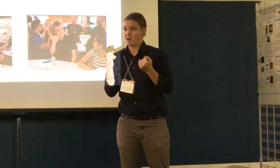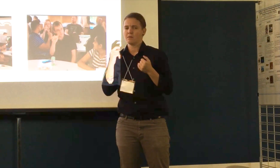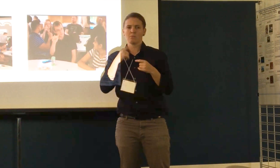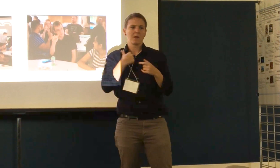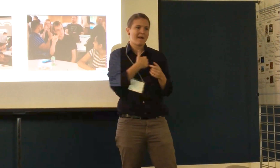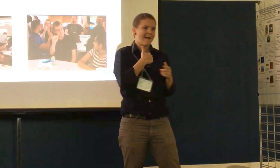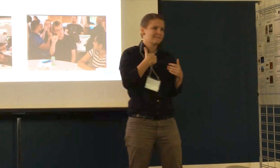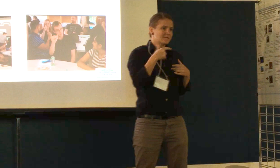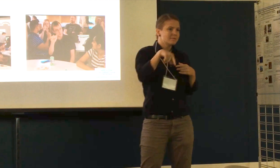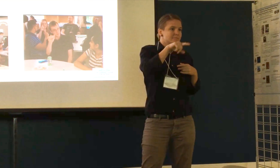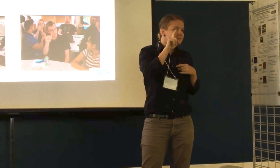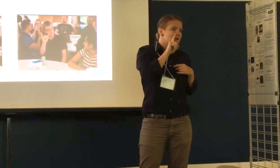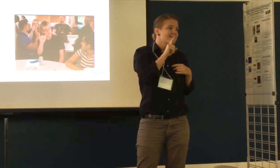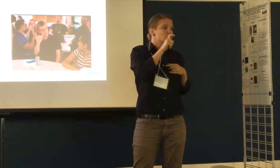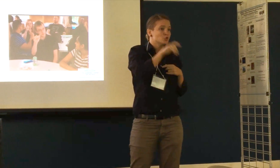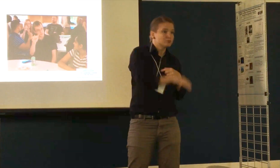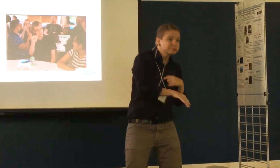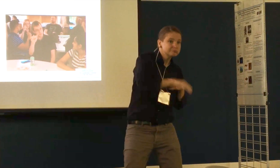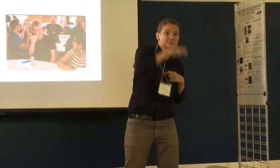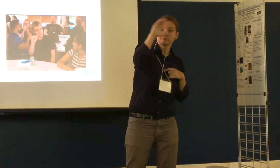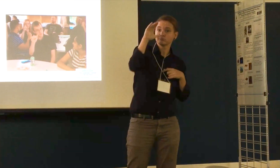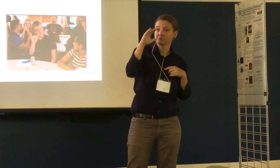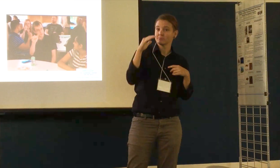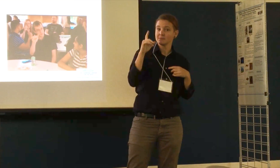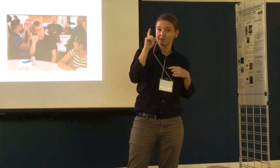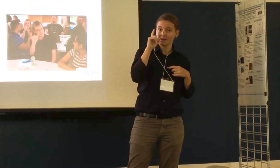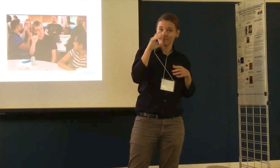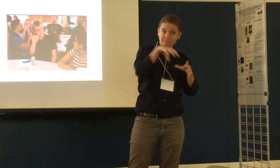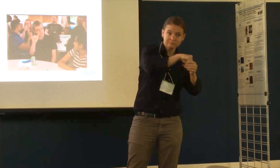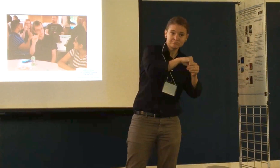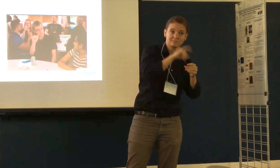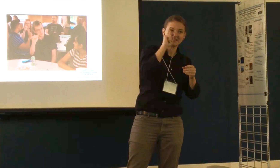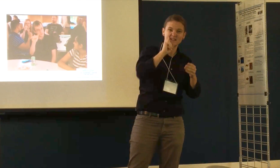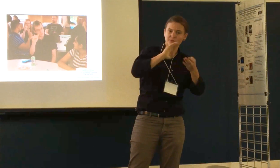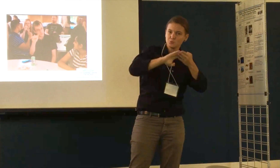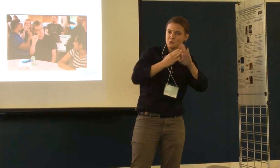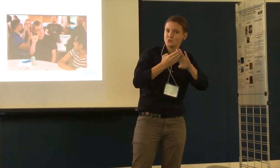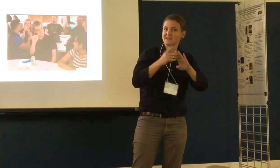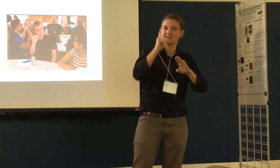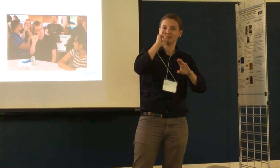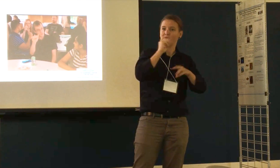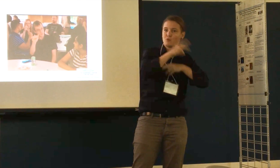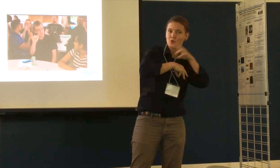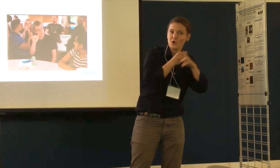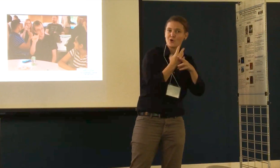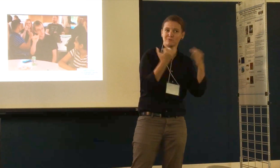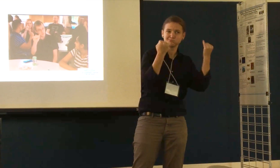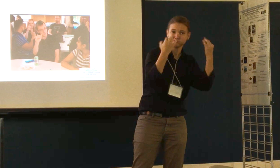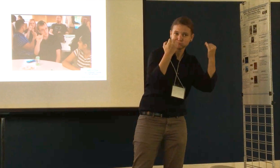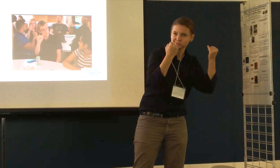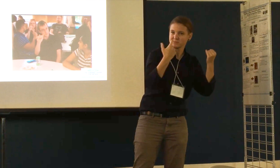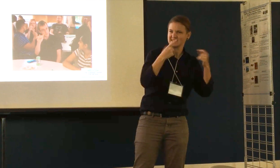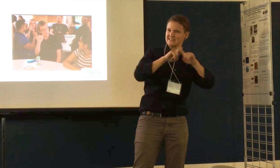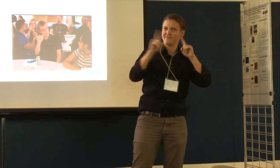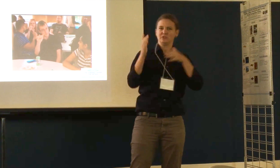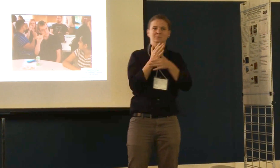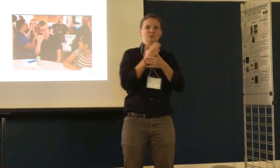somehow engage with people who can hear in a speaking way and engage with deaf people in sign. They may never learn to